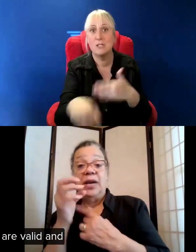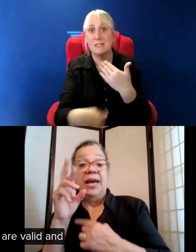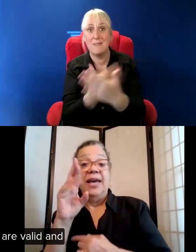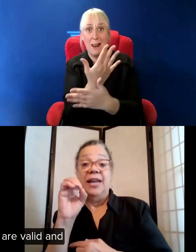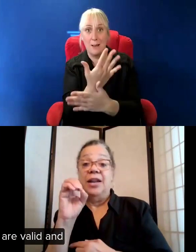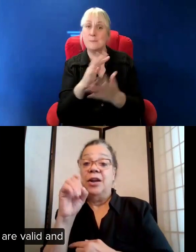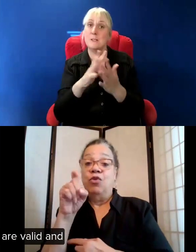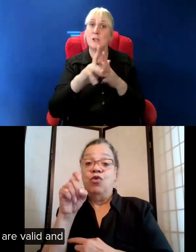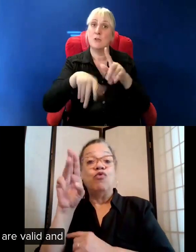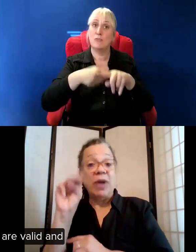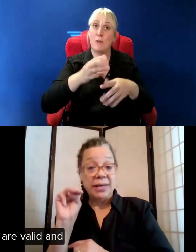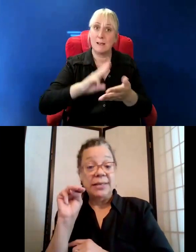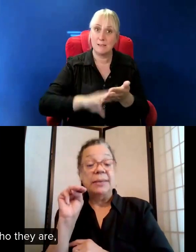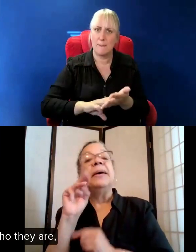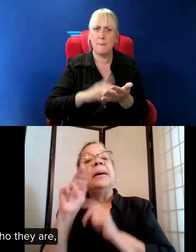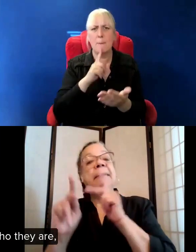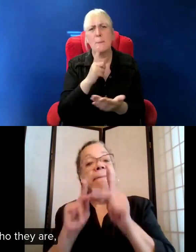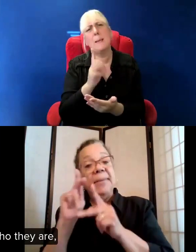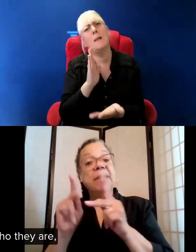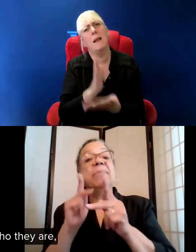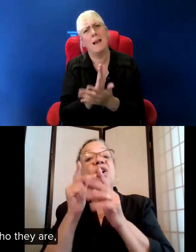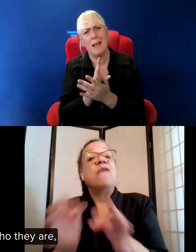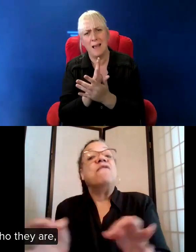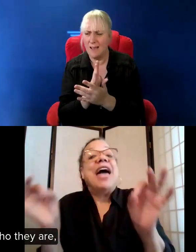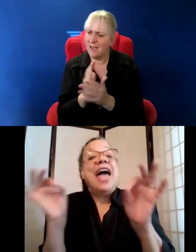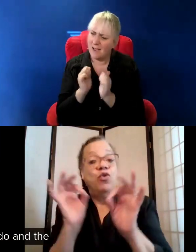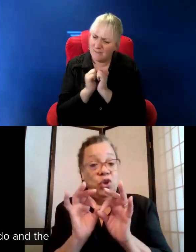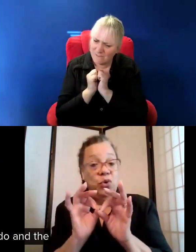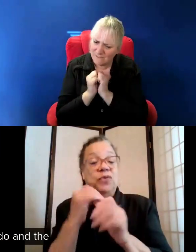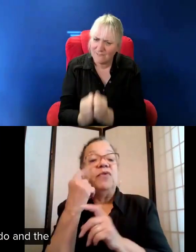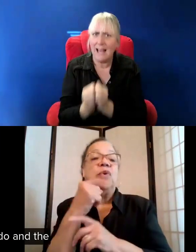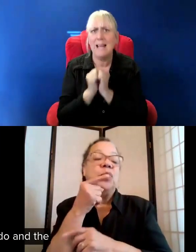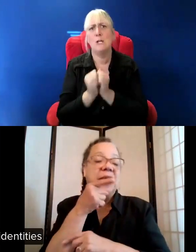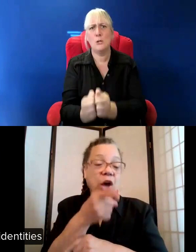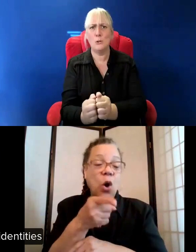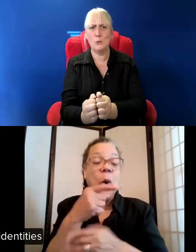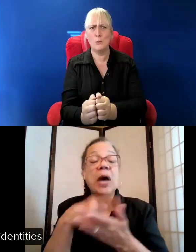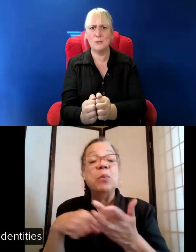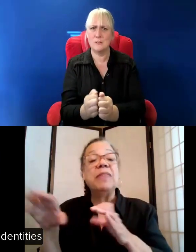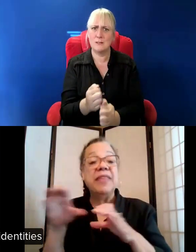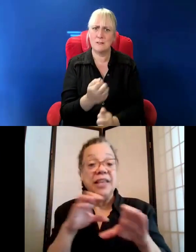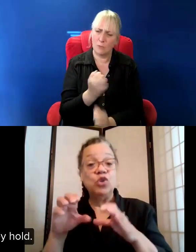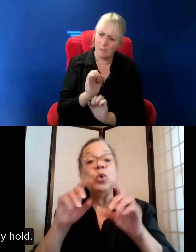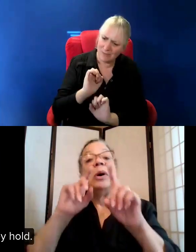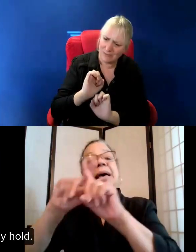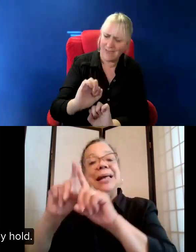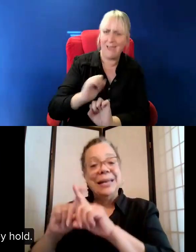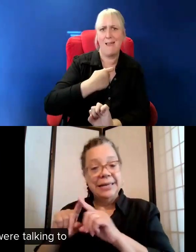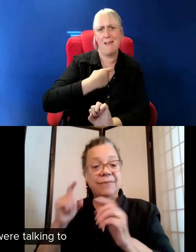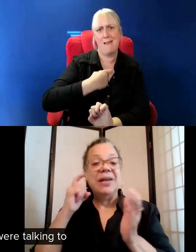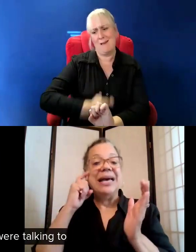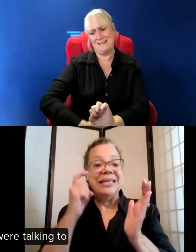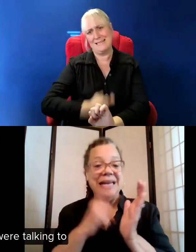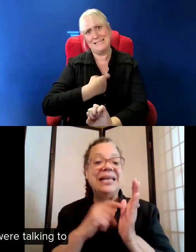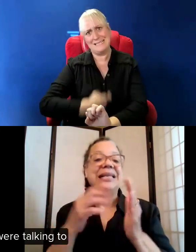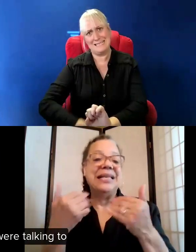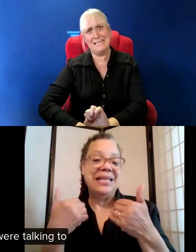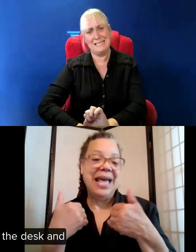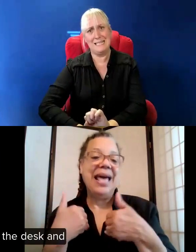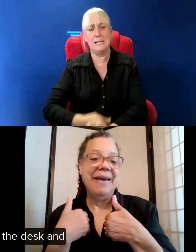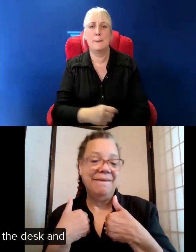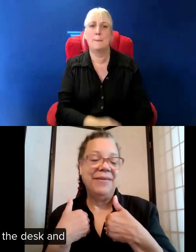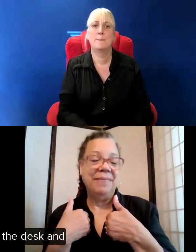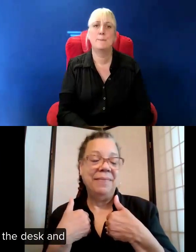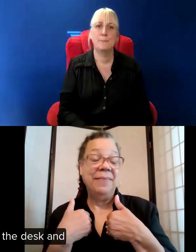like, is that people are valid and valued for who they are, what they do, and the different identities that they hold. But what you were talking